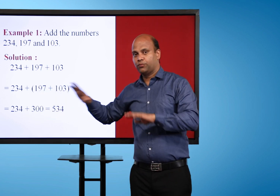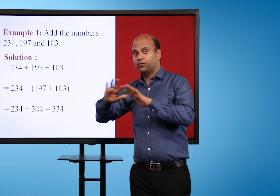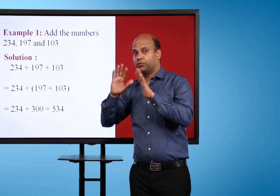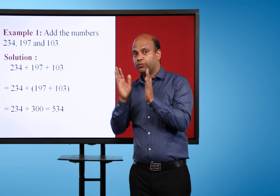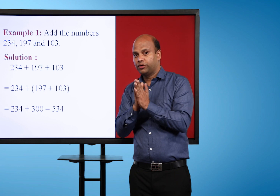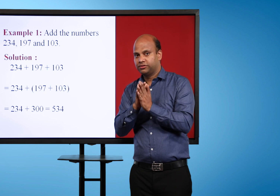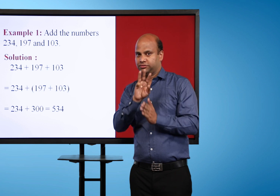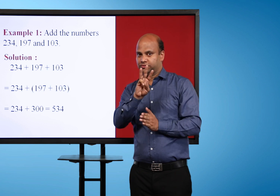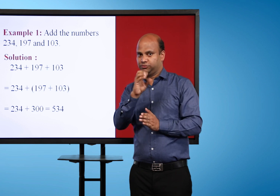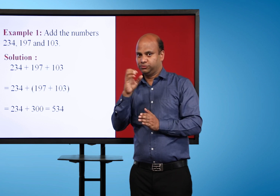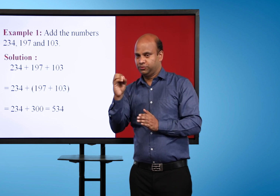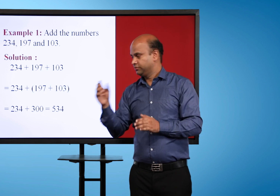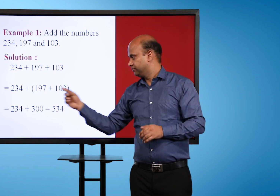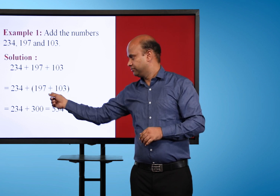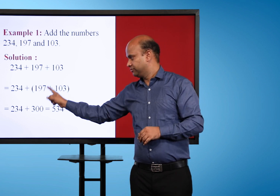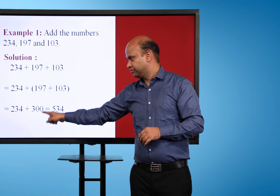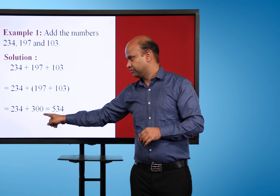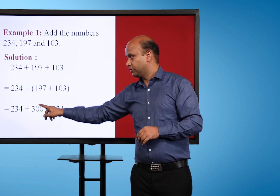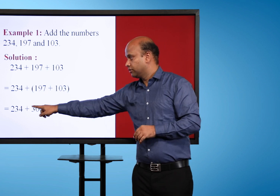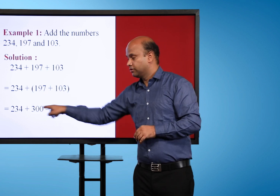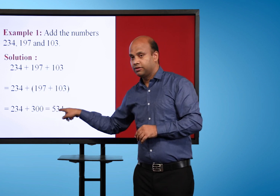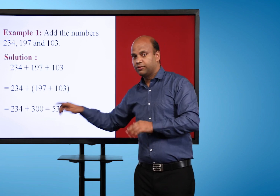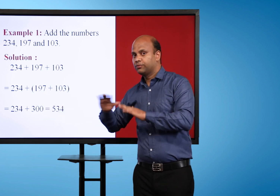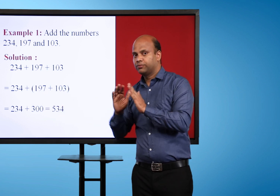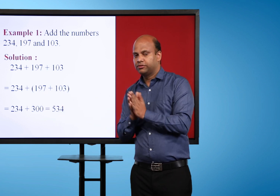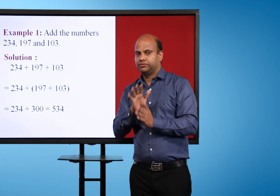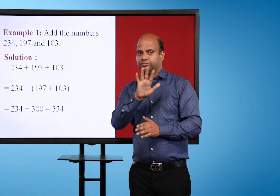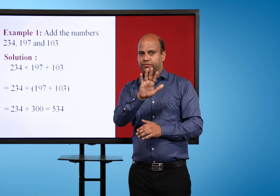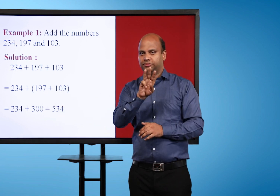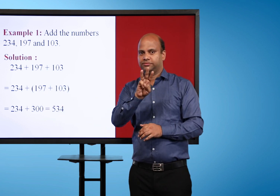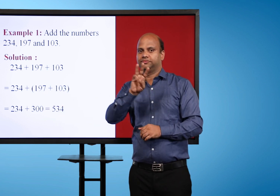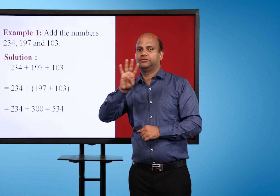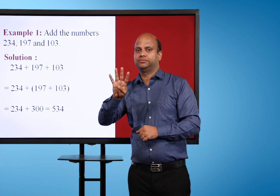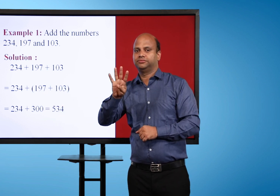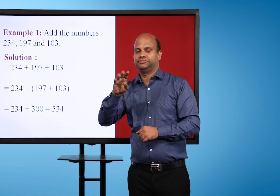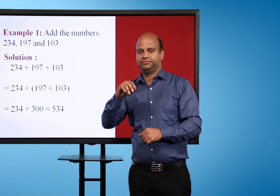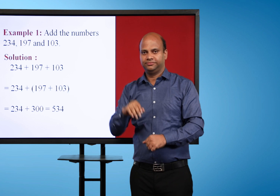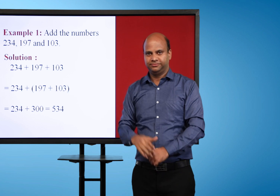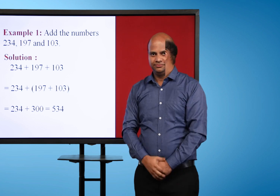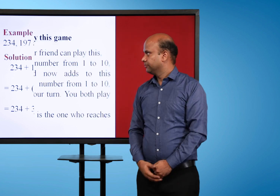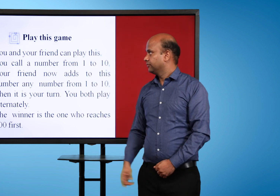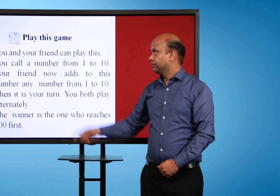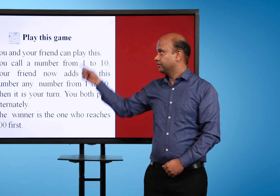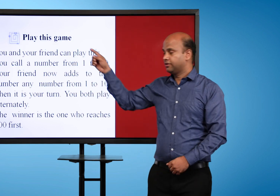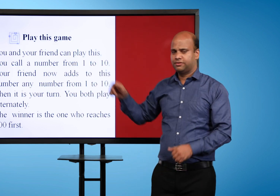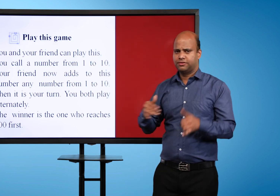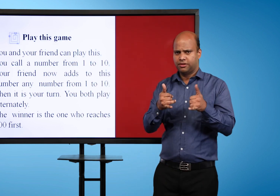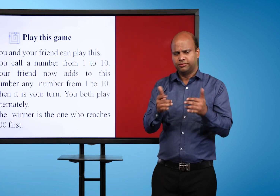which is equal to 234 plus 300, which is equal to 534. Play